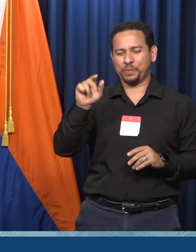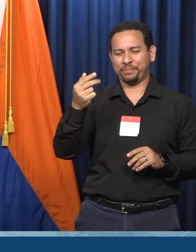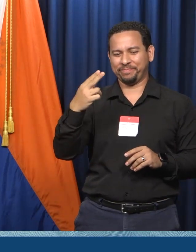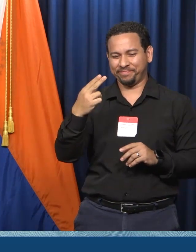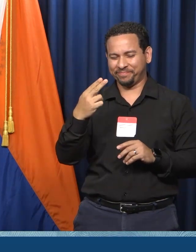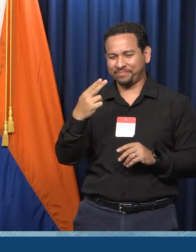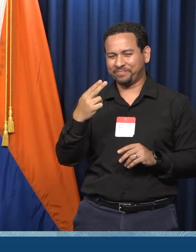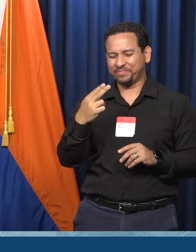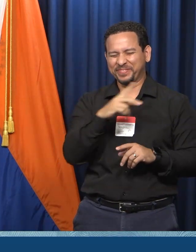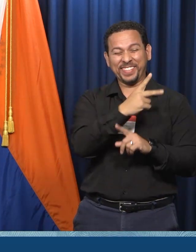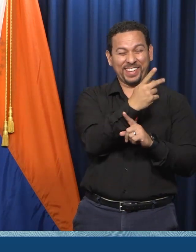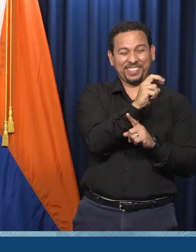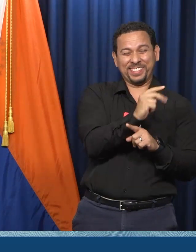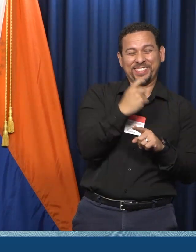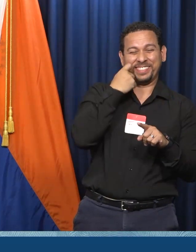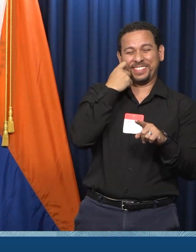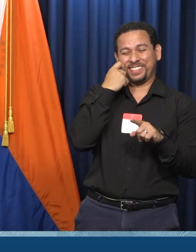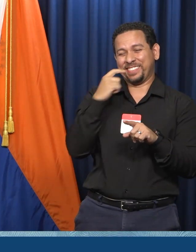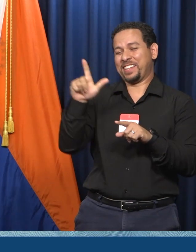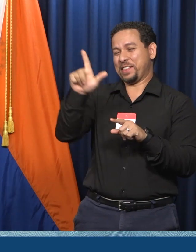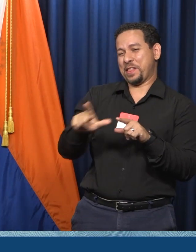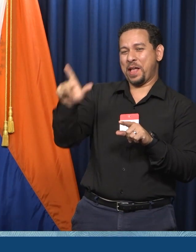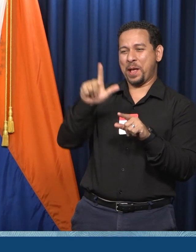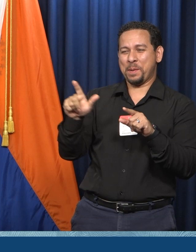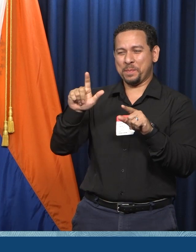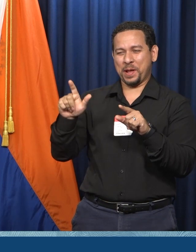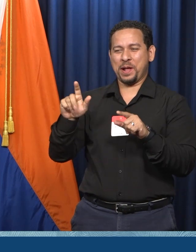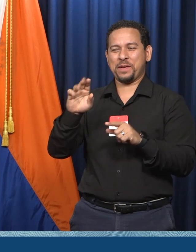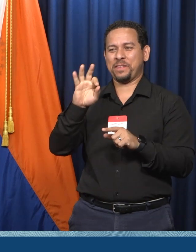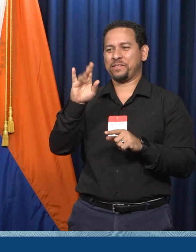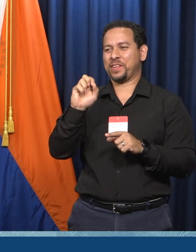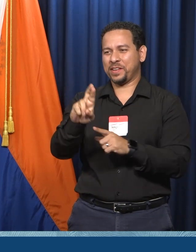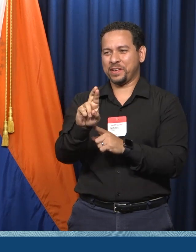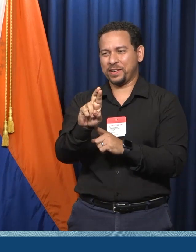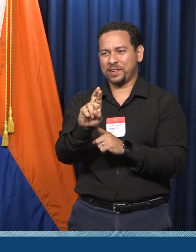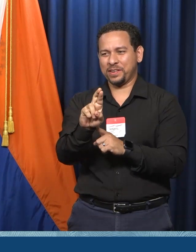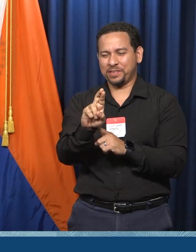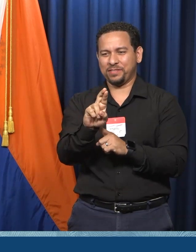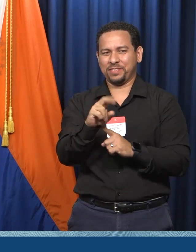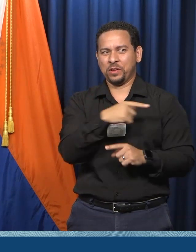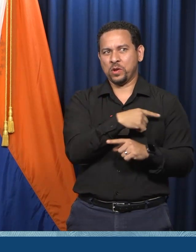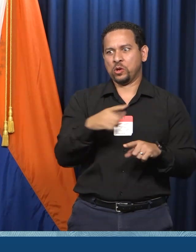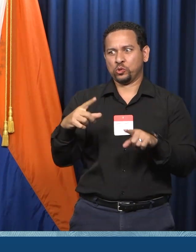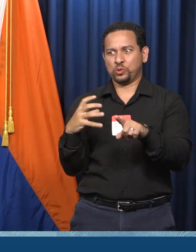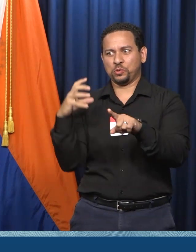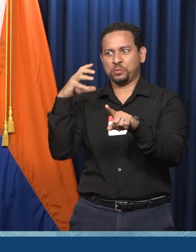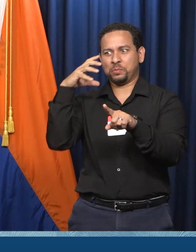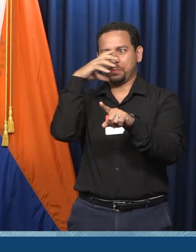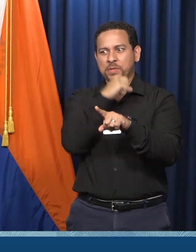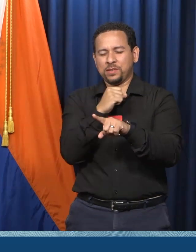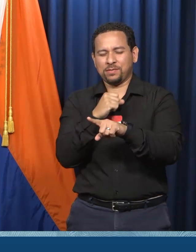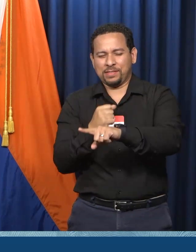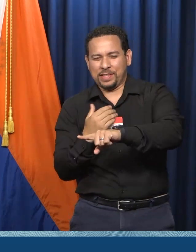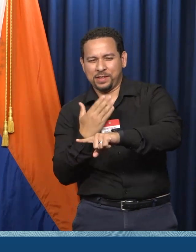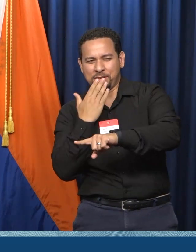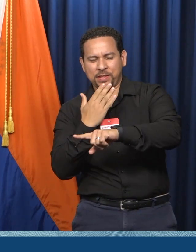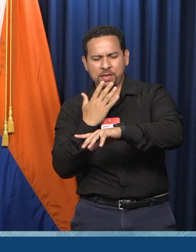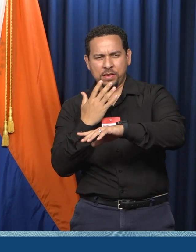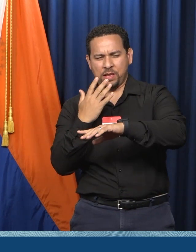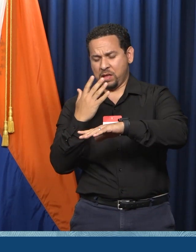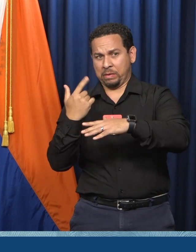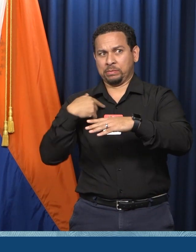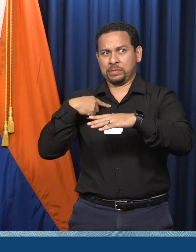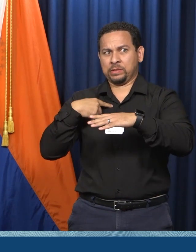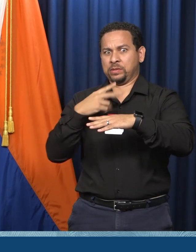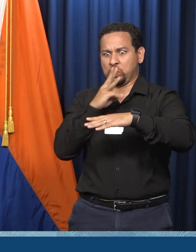very much for for being there. You missed the part where I was in the dunk tank, and I got dunked